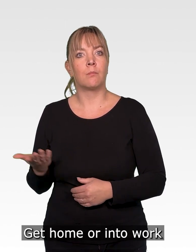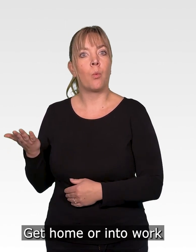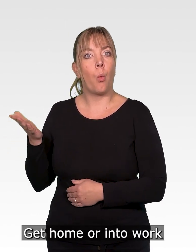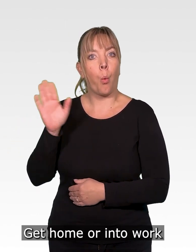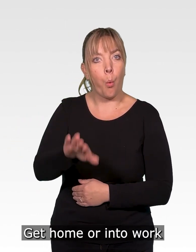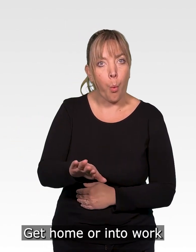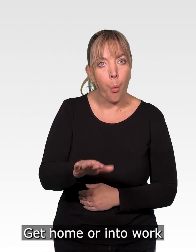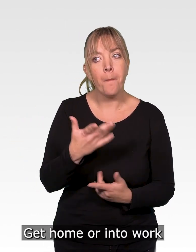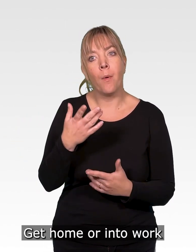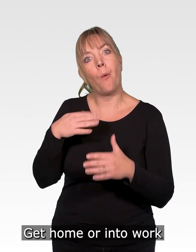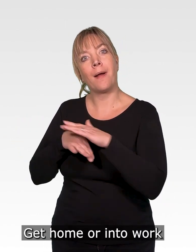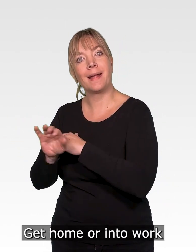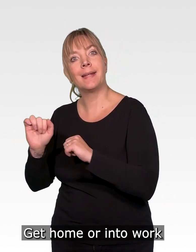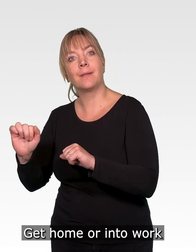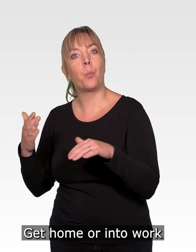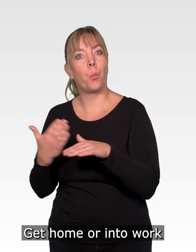get home or into work.